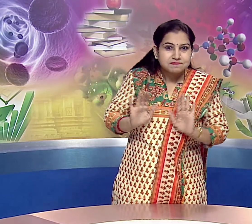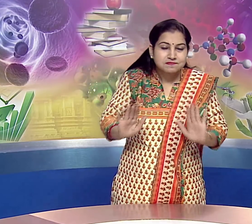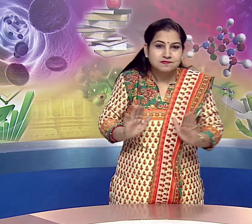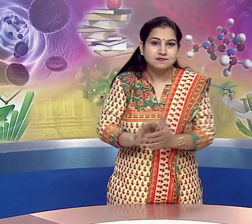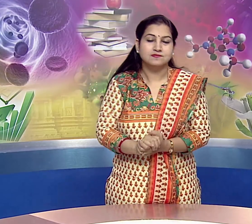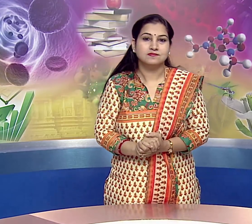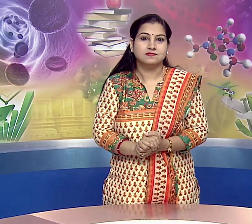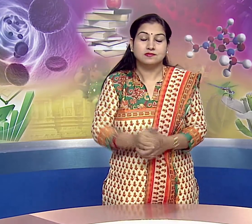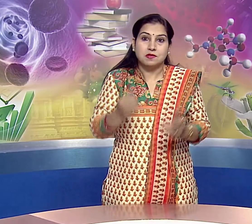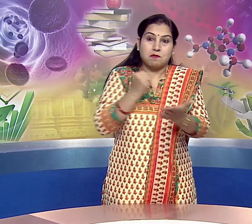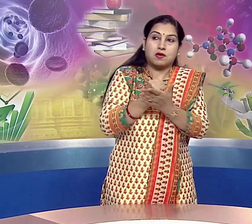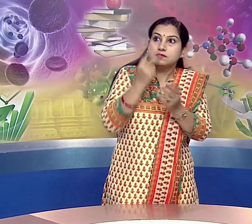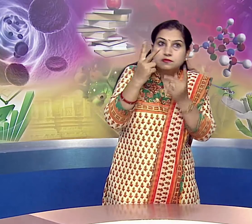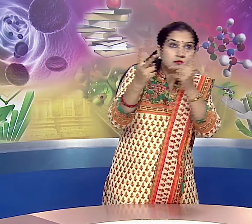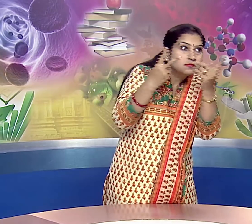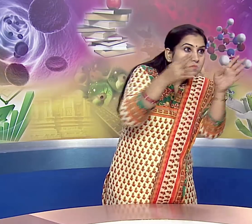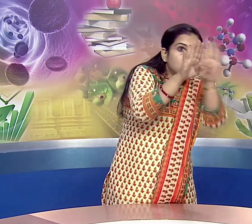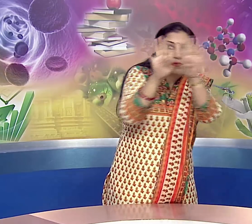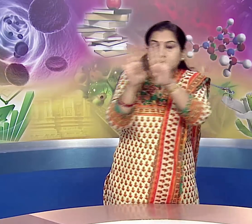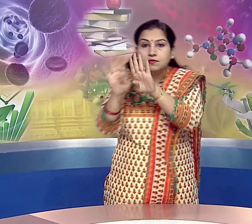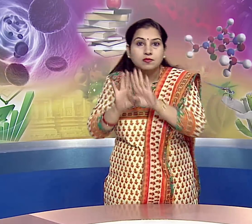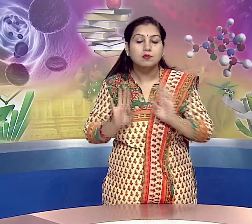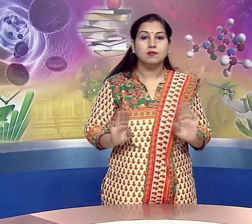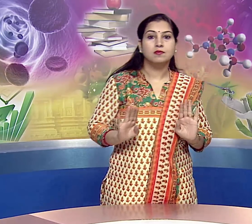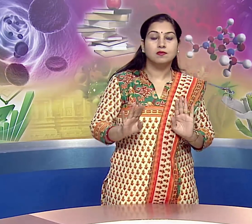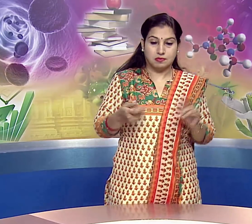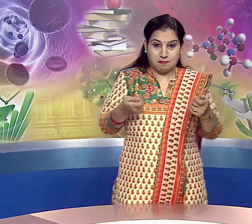and ensured that they were bolted